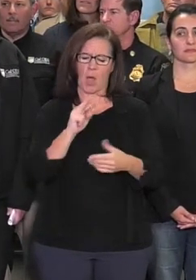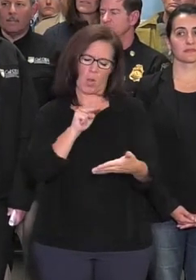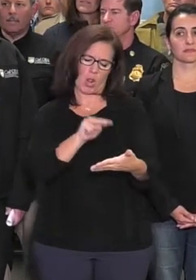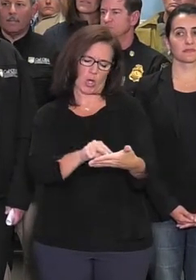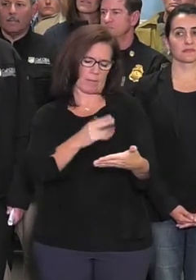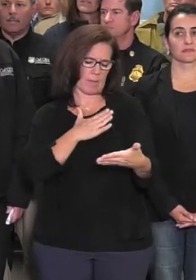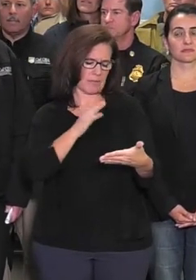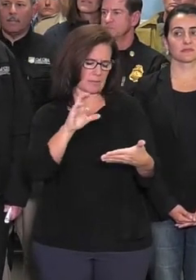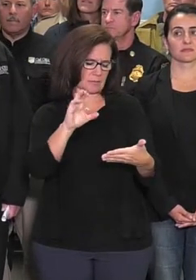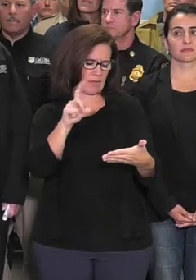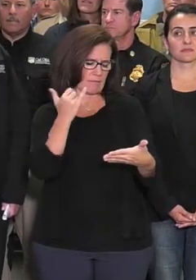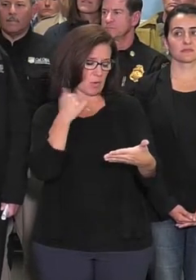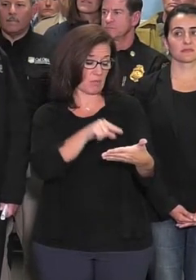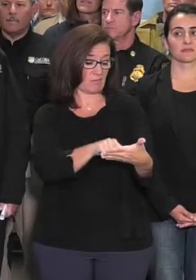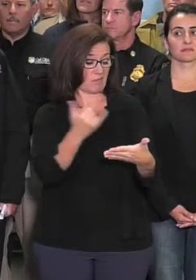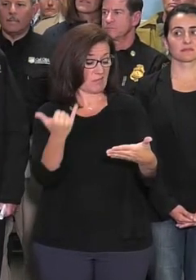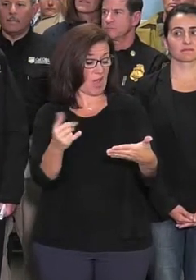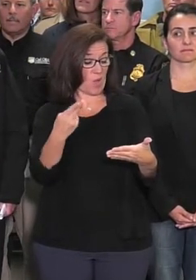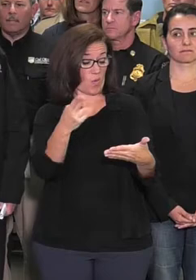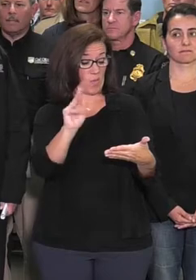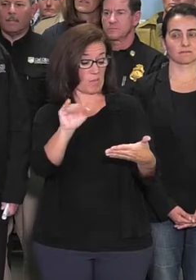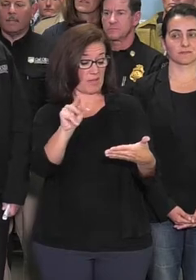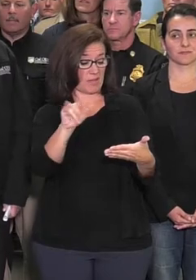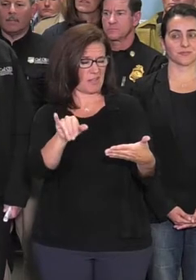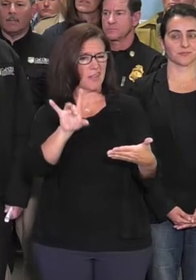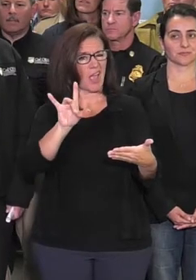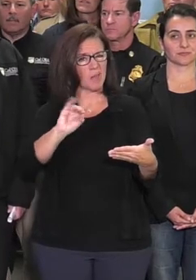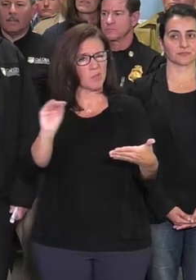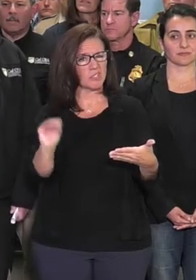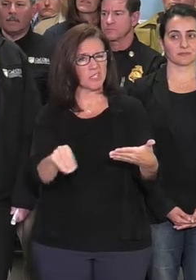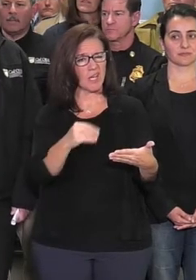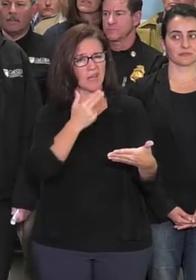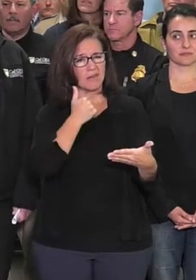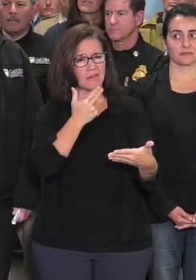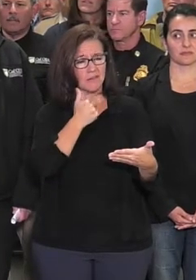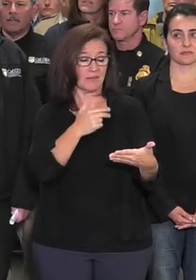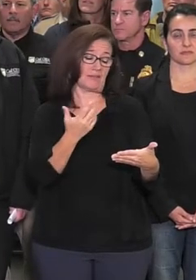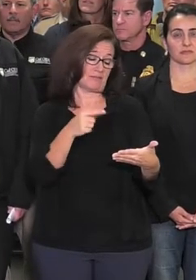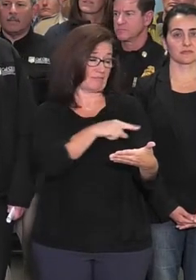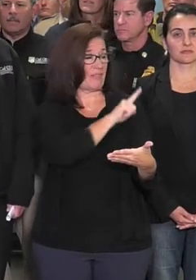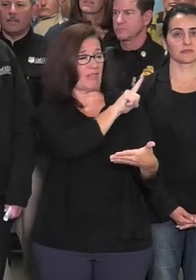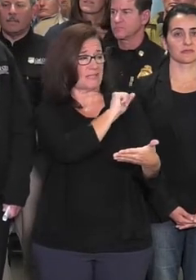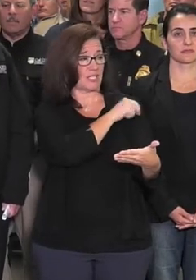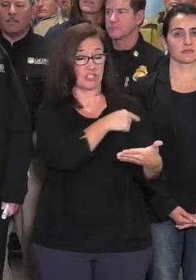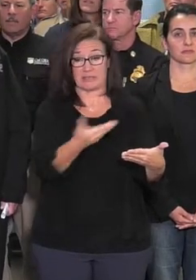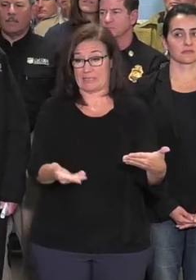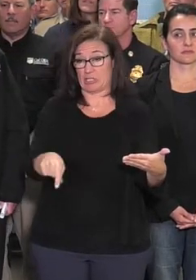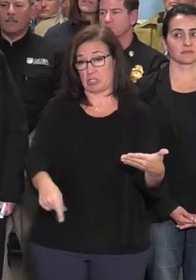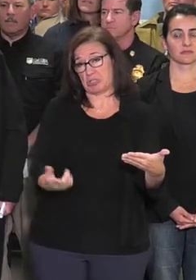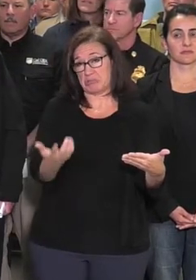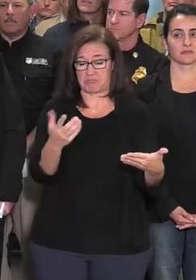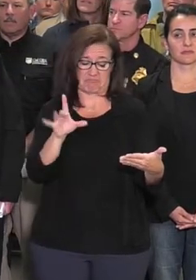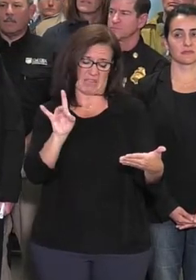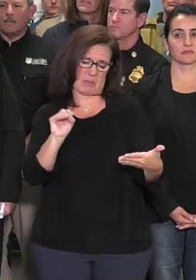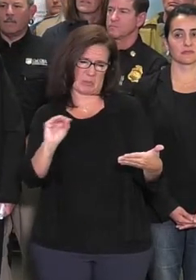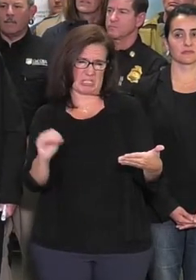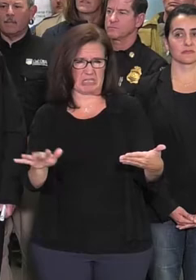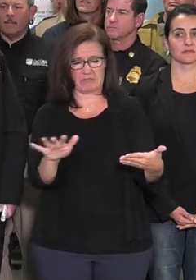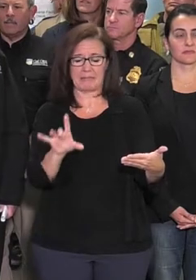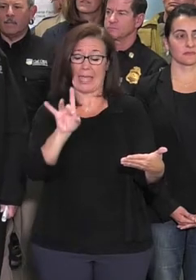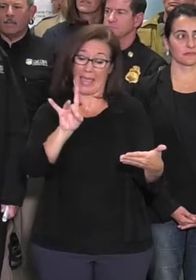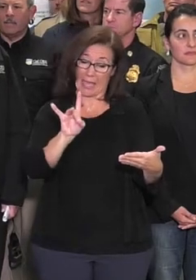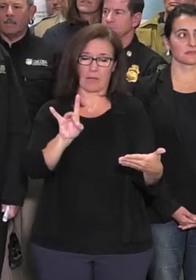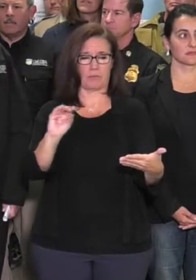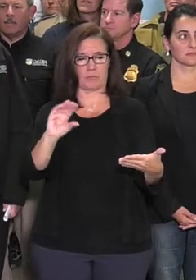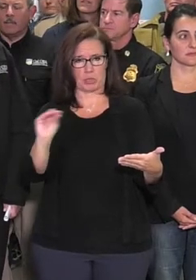at the humidity. It's 8% in Los Angeles. I don't suppose it's much different right here. that's very,